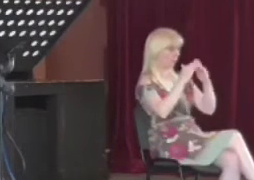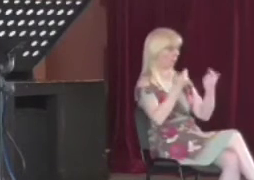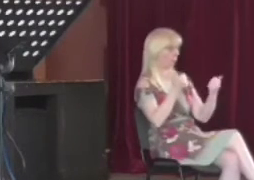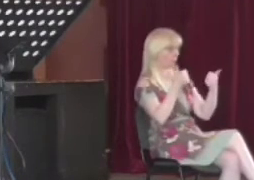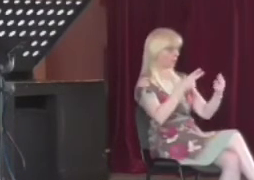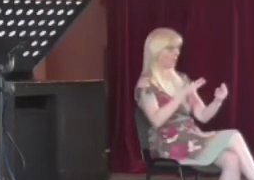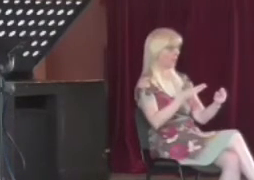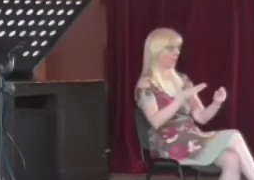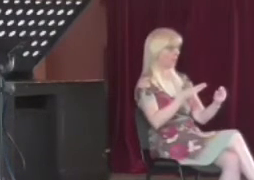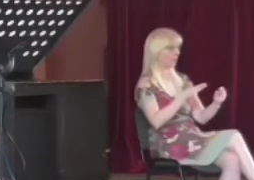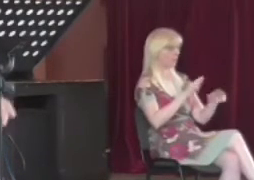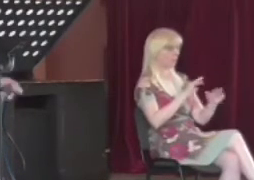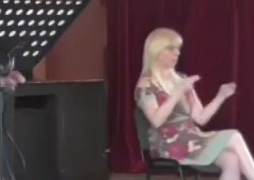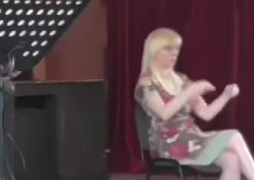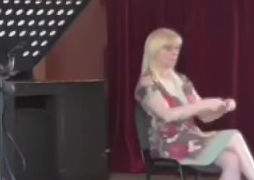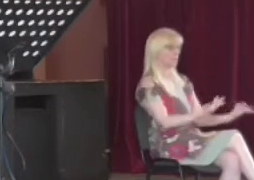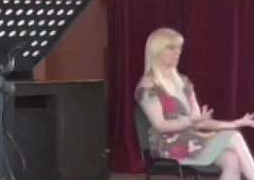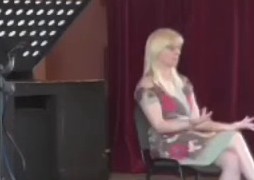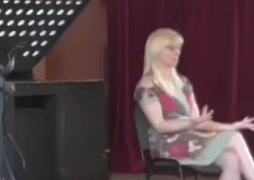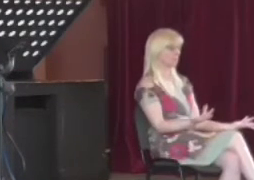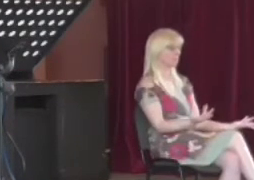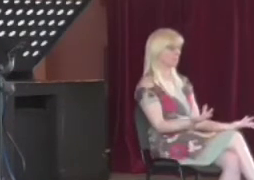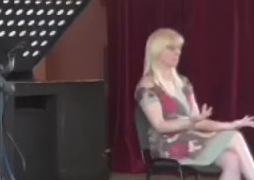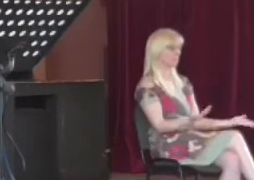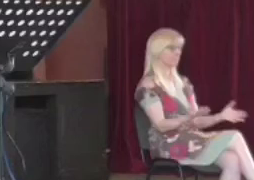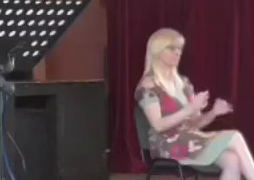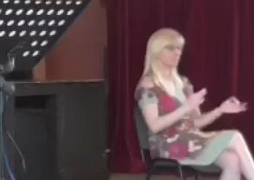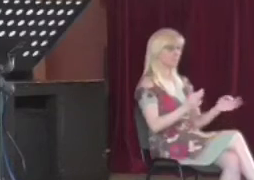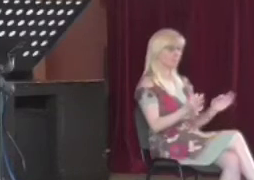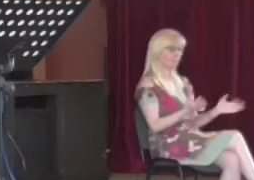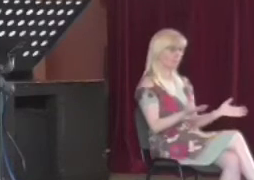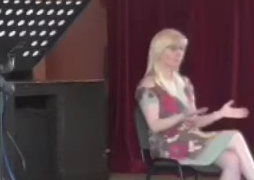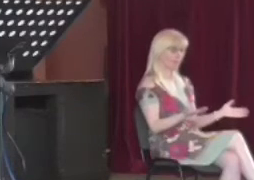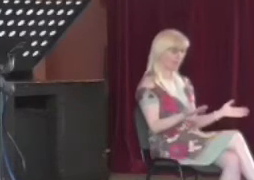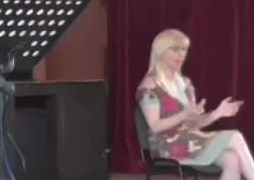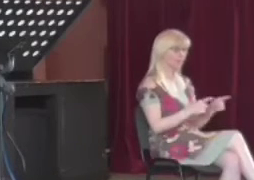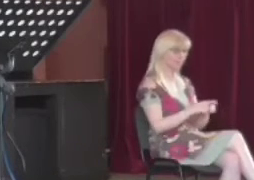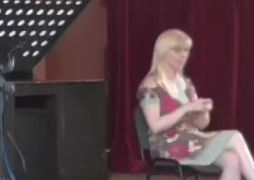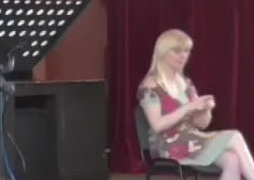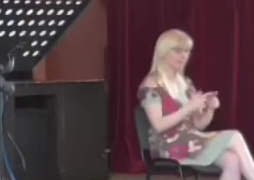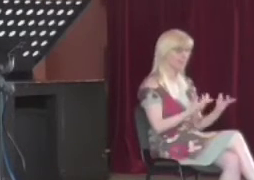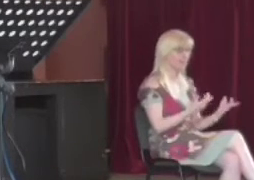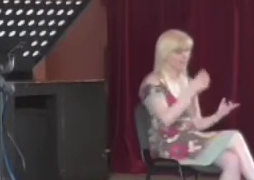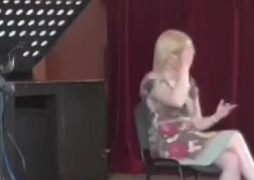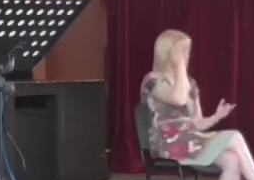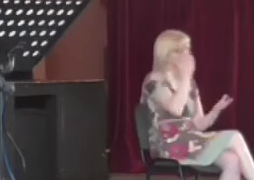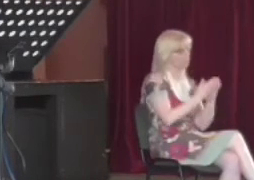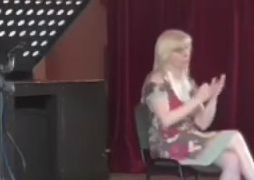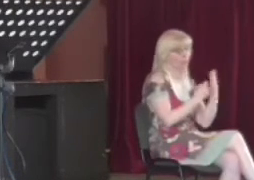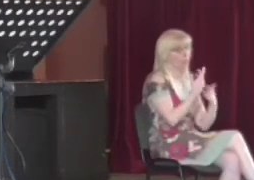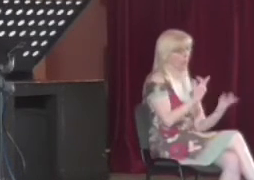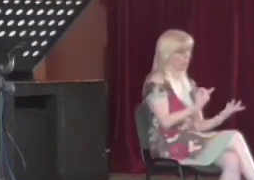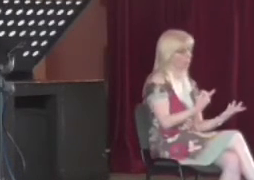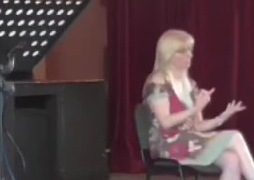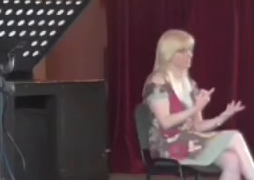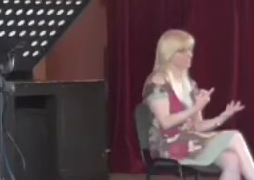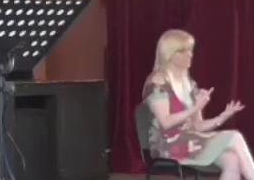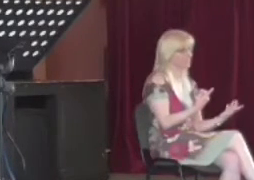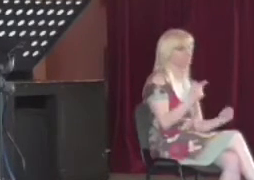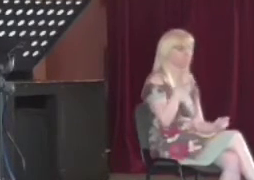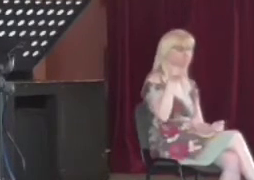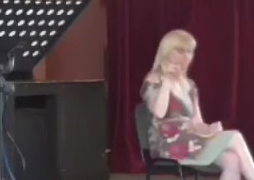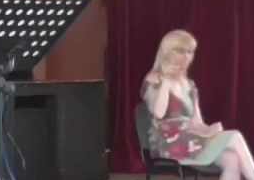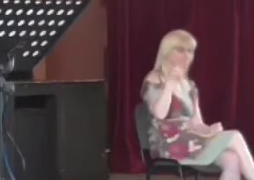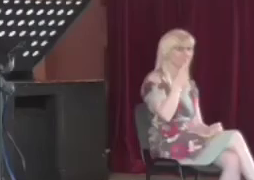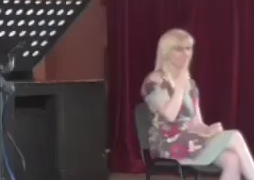But he did it anyway because he had an encounter with the risen Jesus. And when you have an encounter with the risen Jesus,